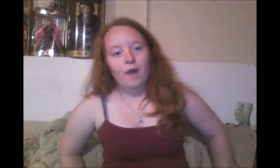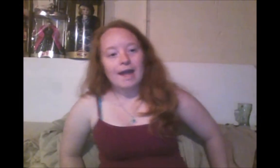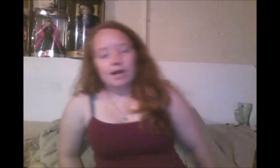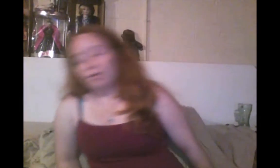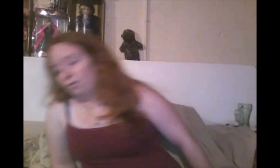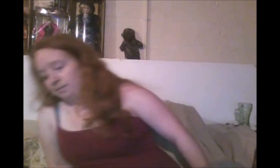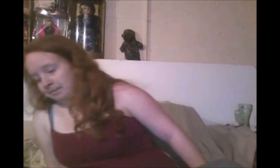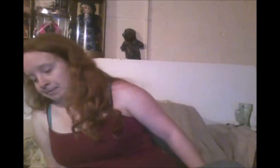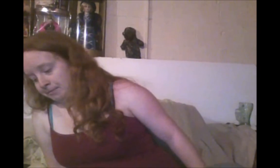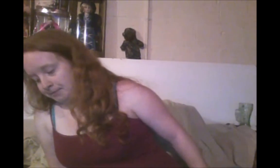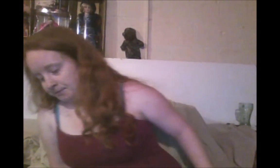rhino.